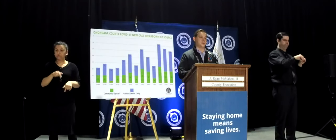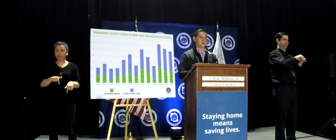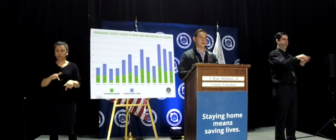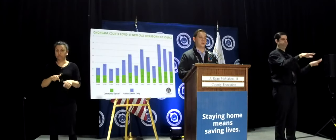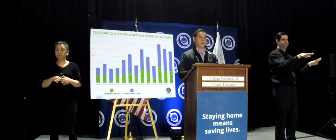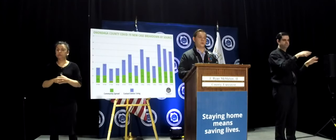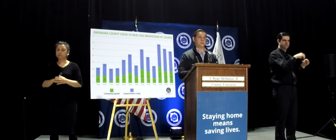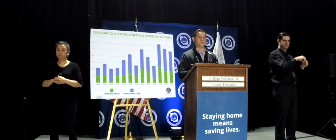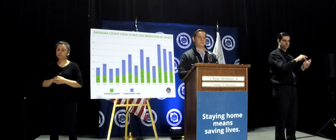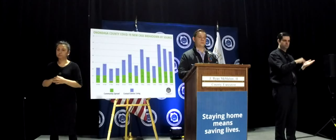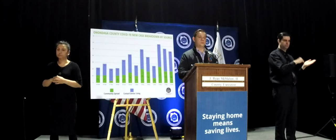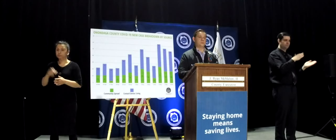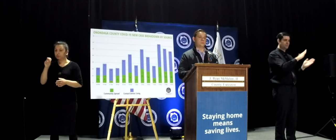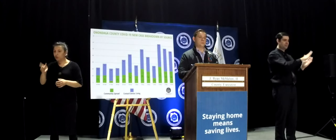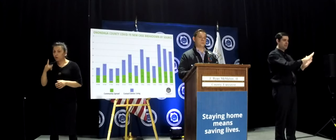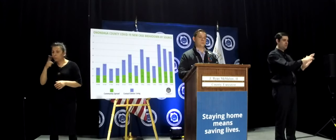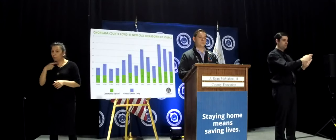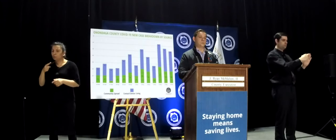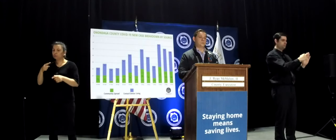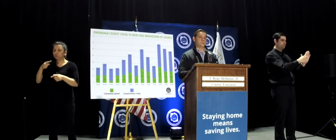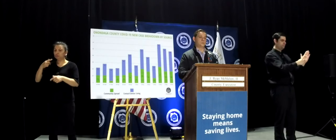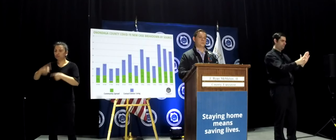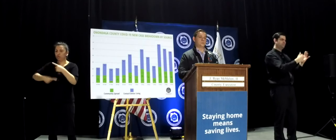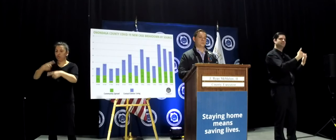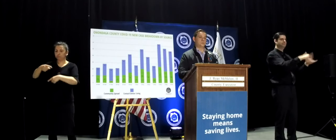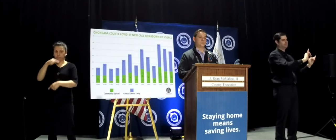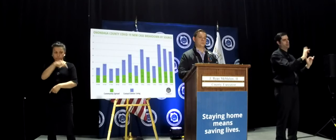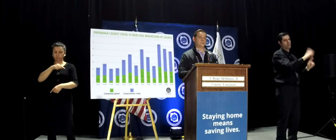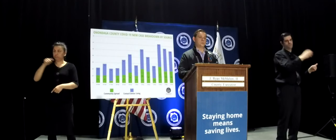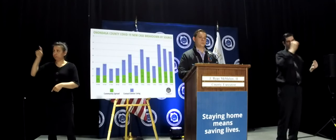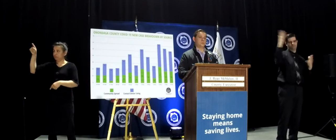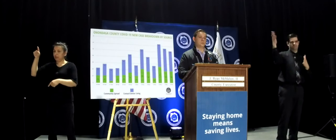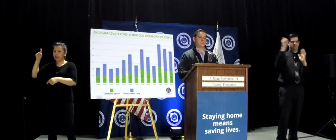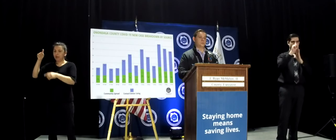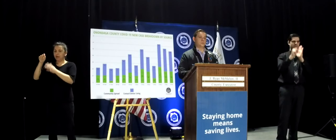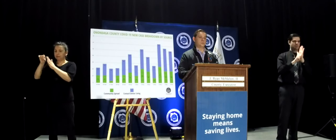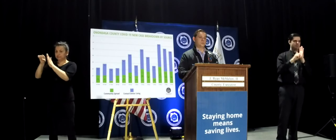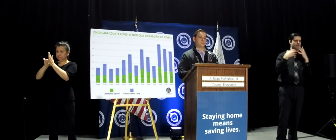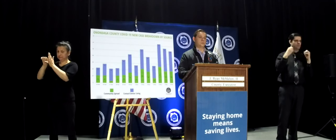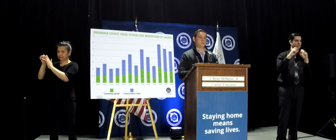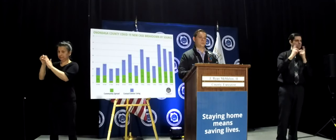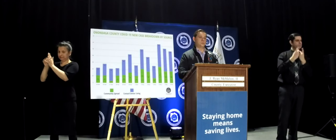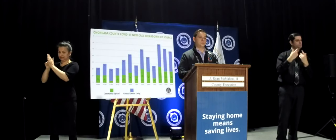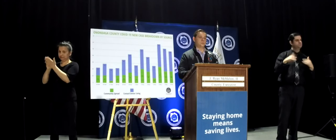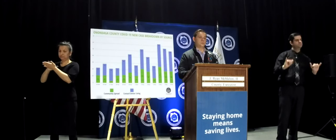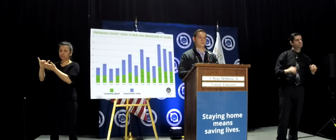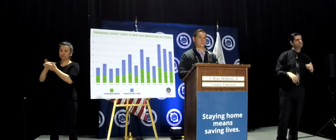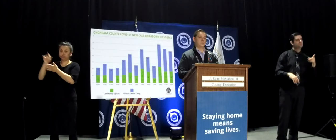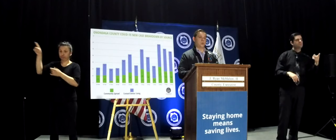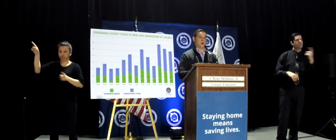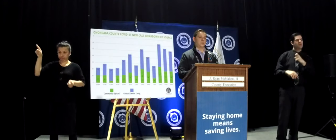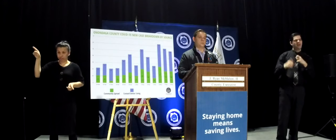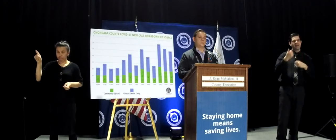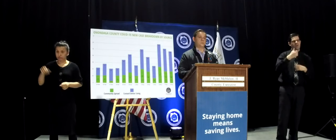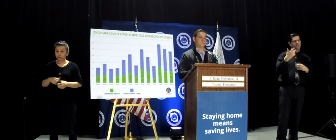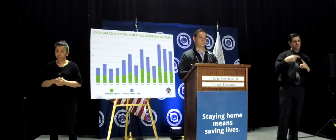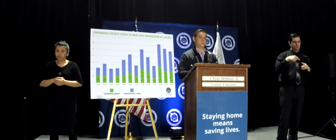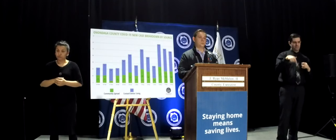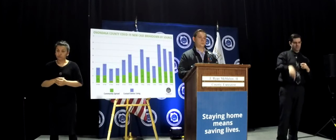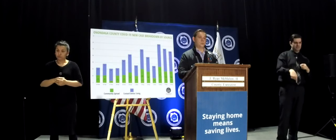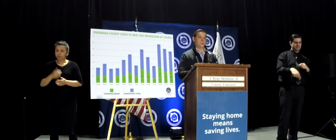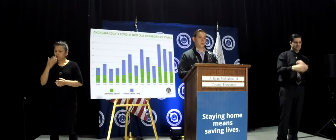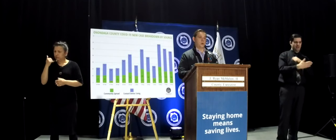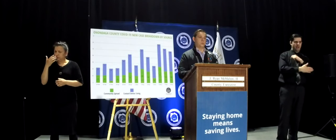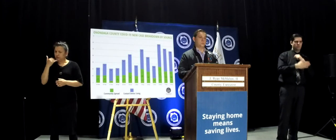agency is still the state of New York. But should anyone at the county have thought, let me check on state health department numbers because someone must have died in a nursing